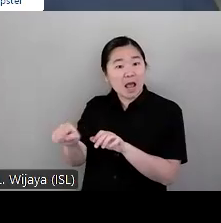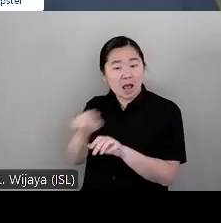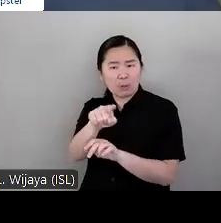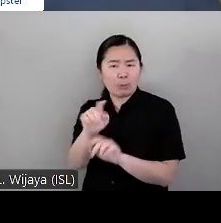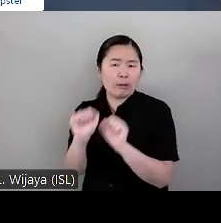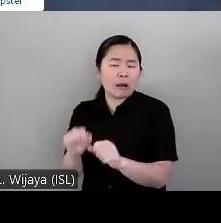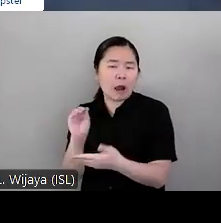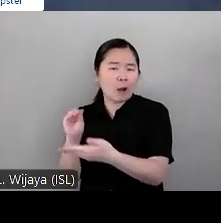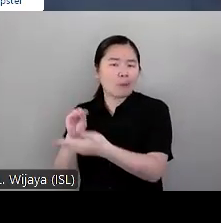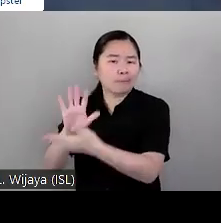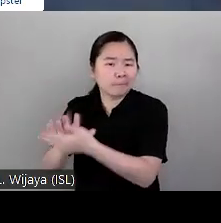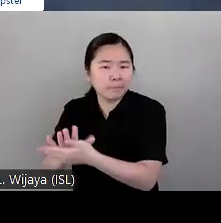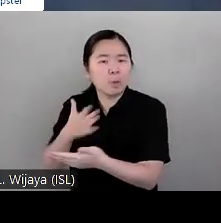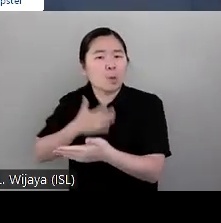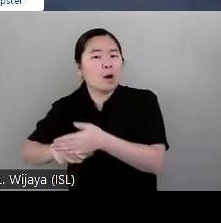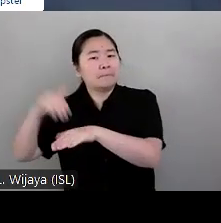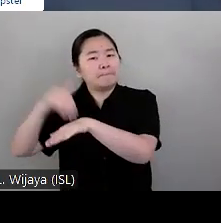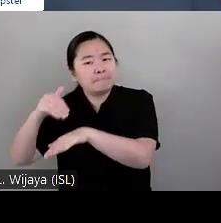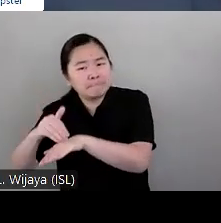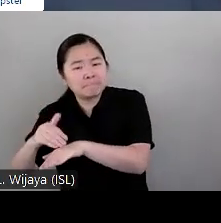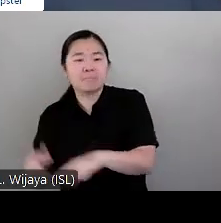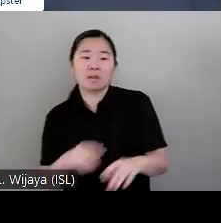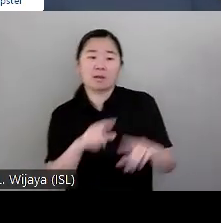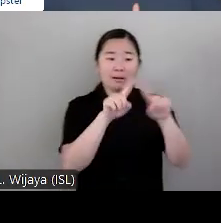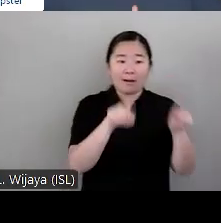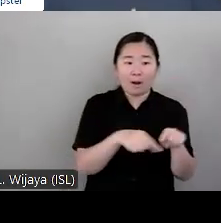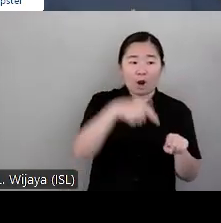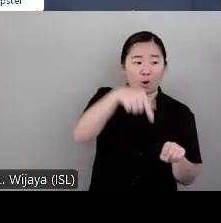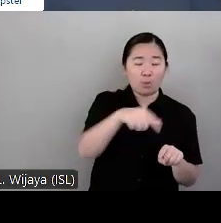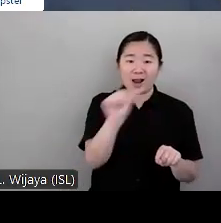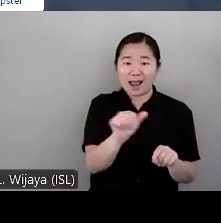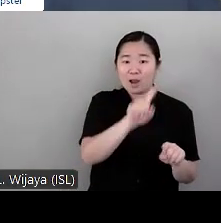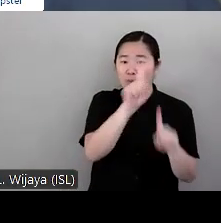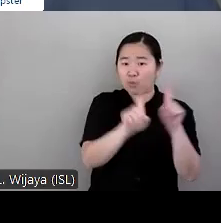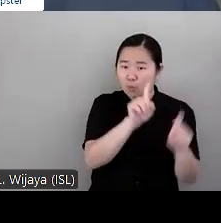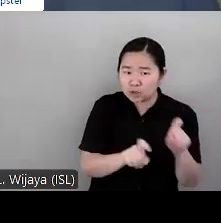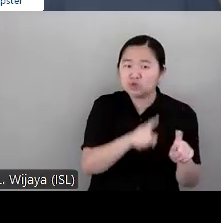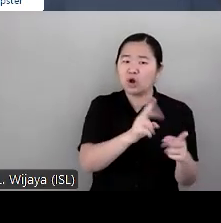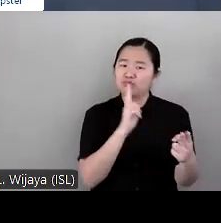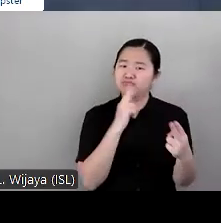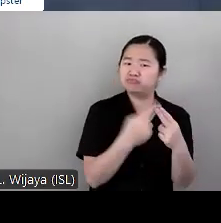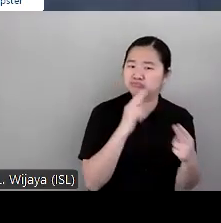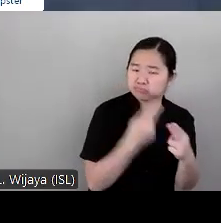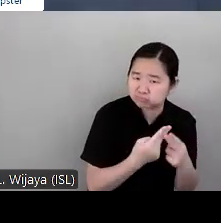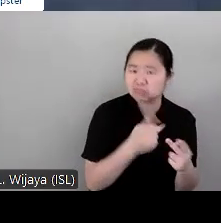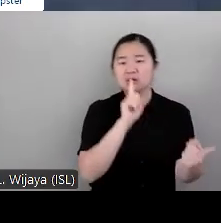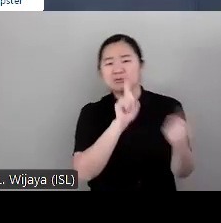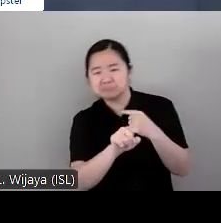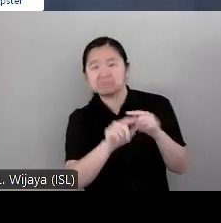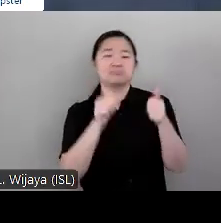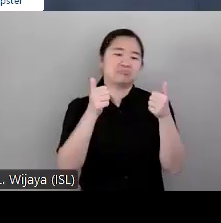So a little bit about what Inclusive Futures is. It's UKAID's